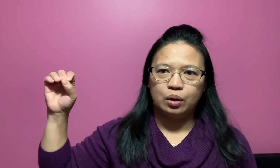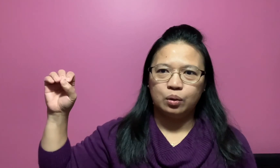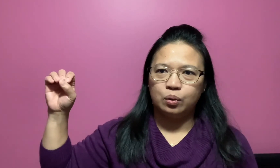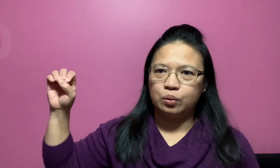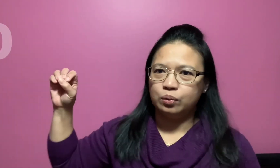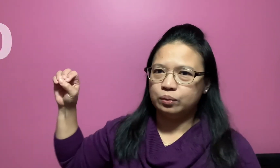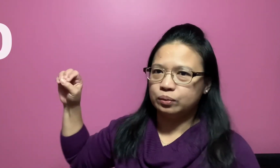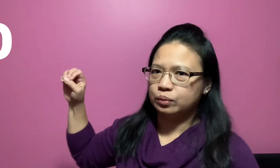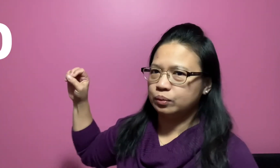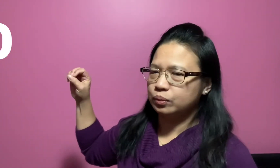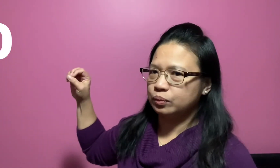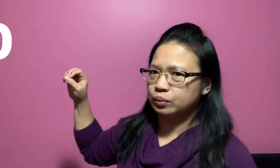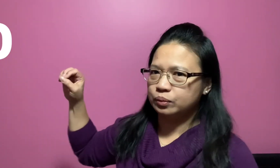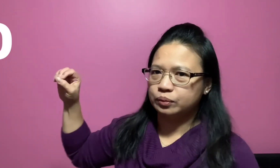O,